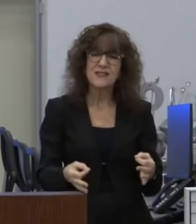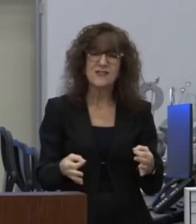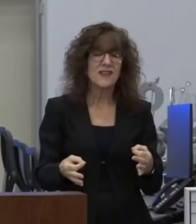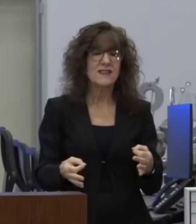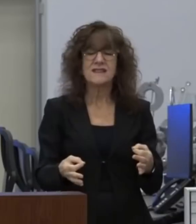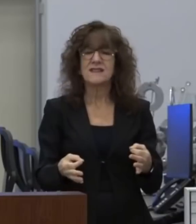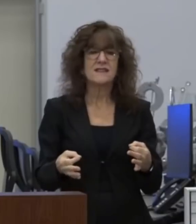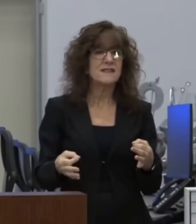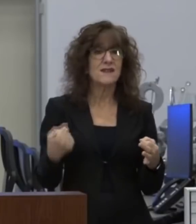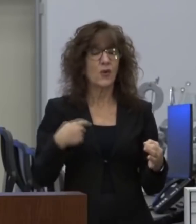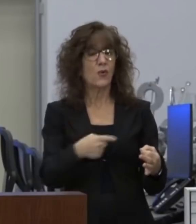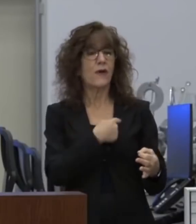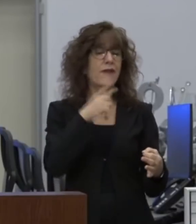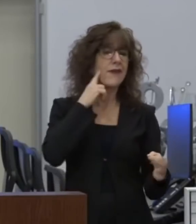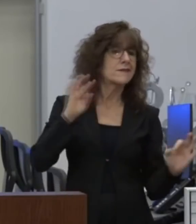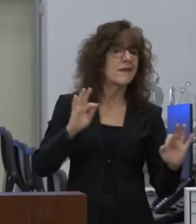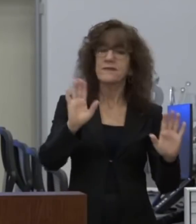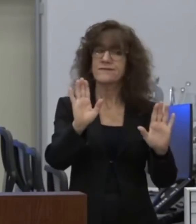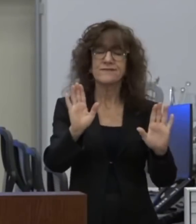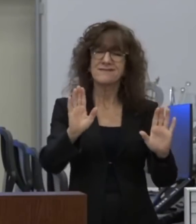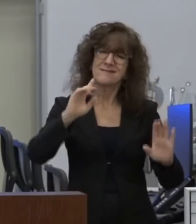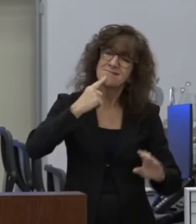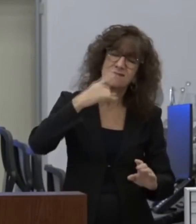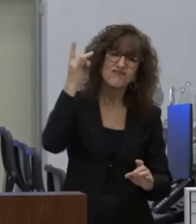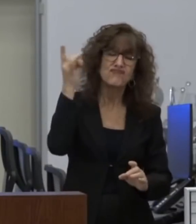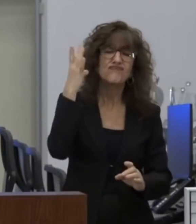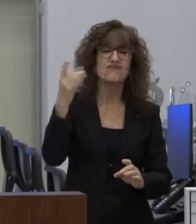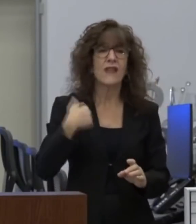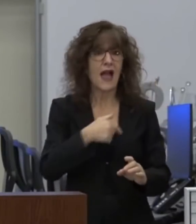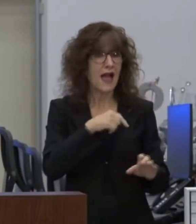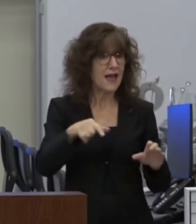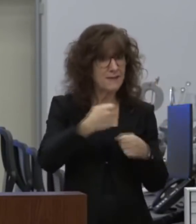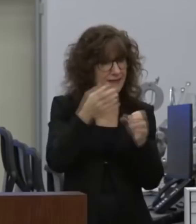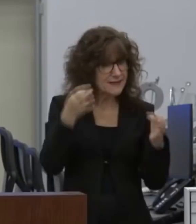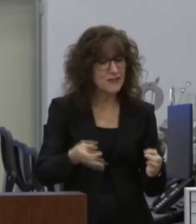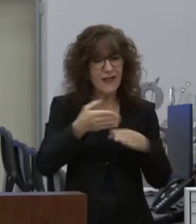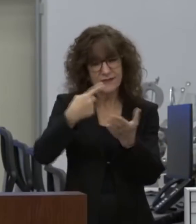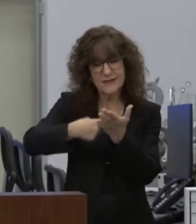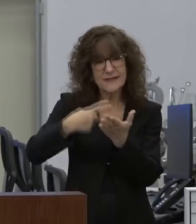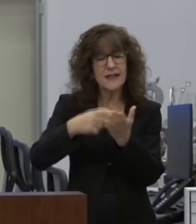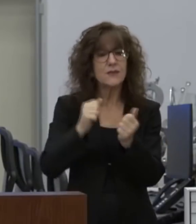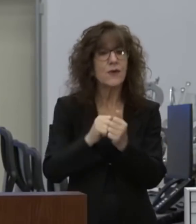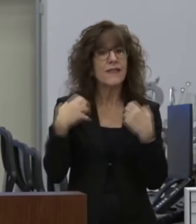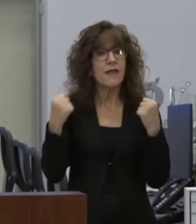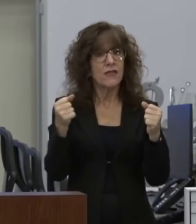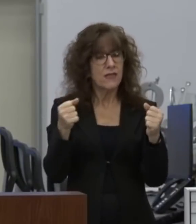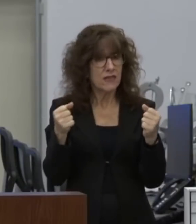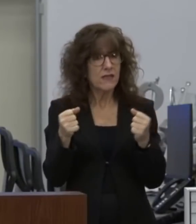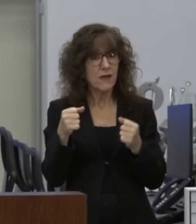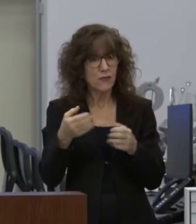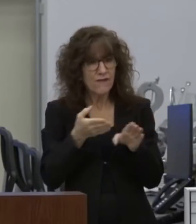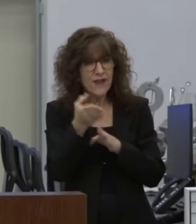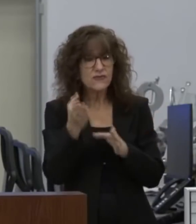not one that we make lightly, but I have done so after consulting our public health professionals, and I have promised you that